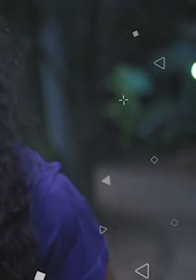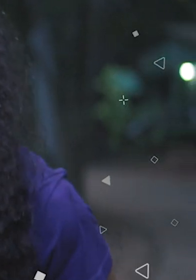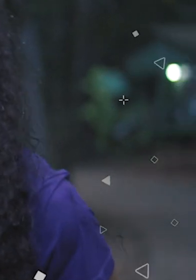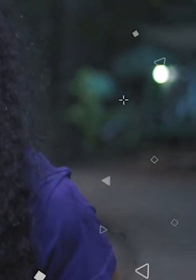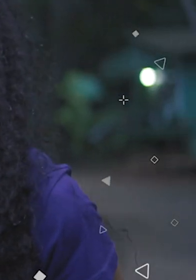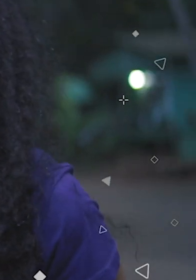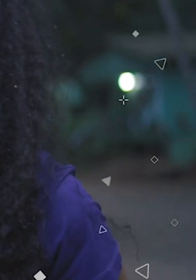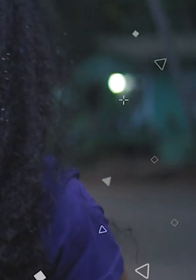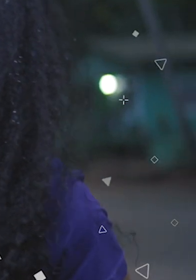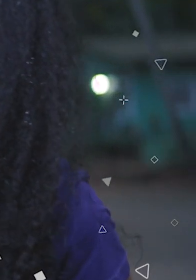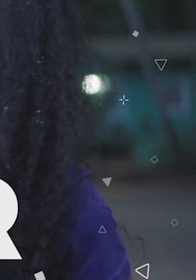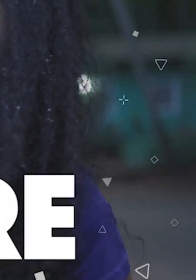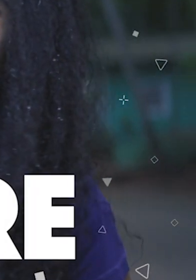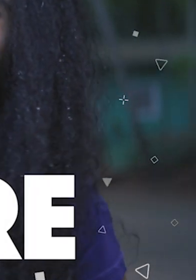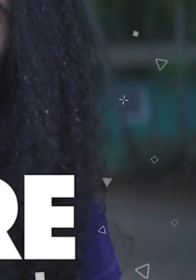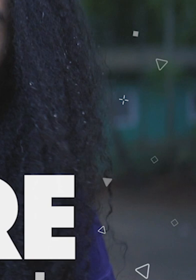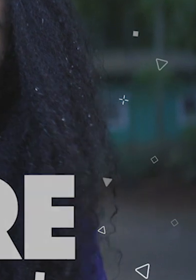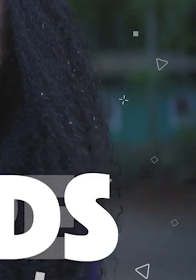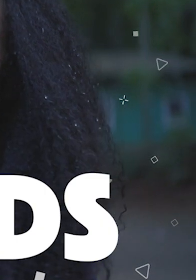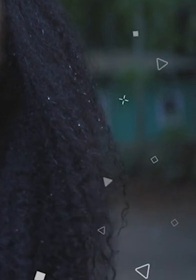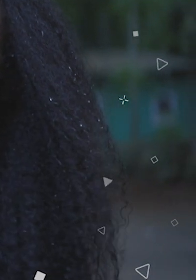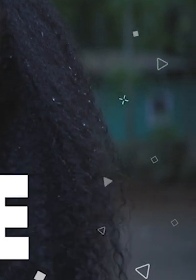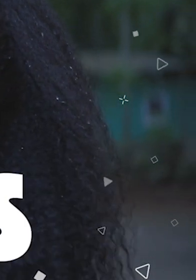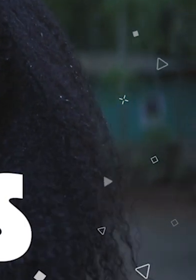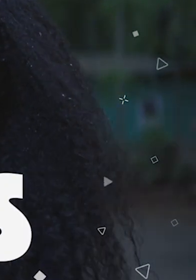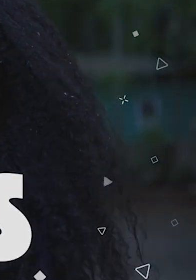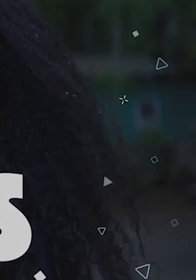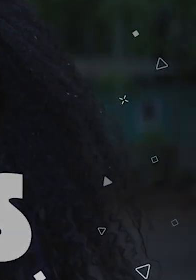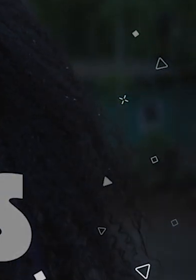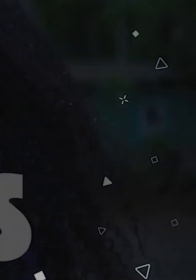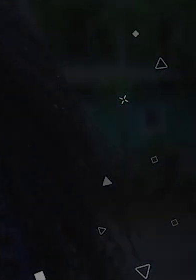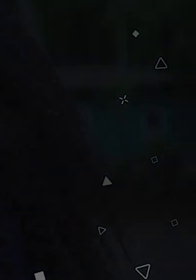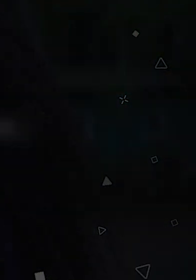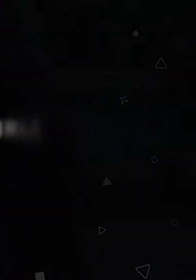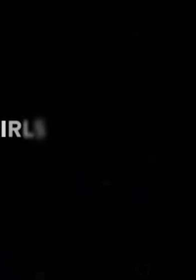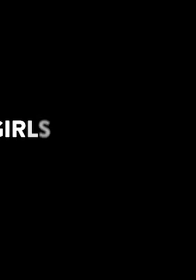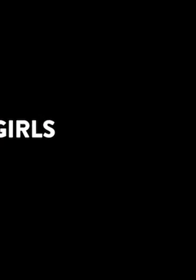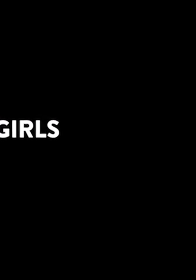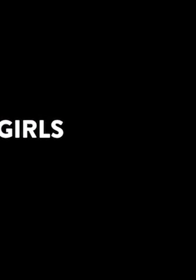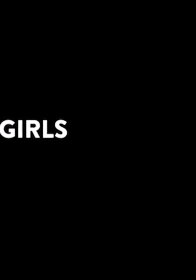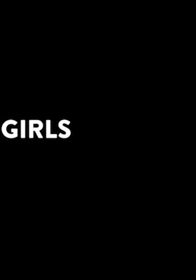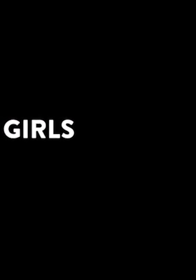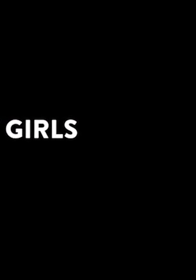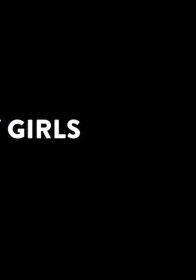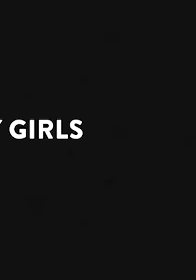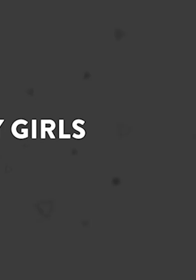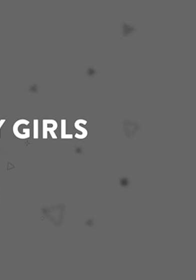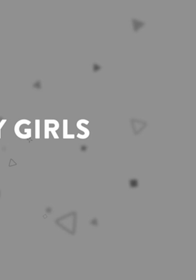I am going about this as if the future of this world depends on these girls, because it does.